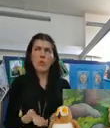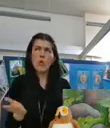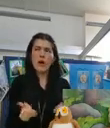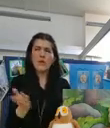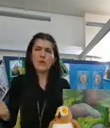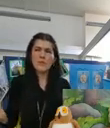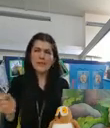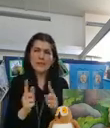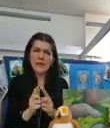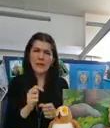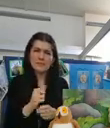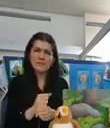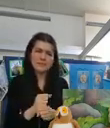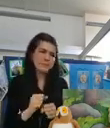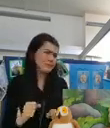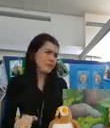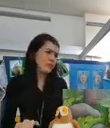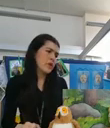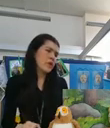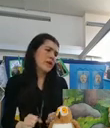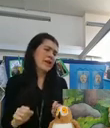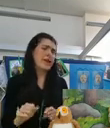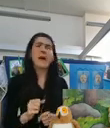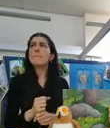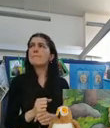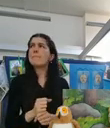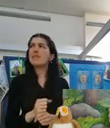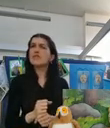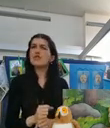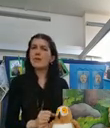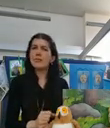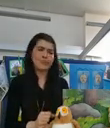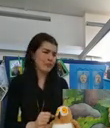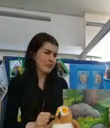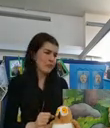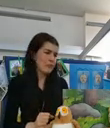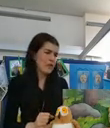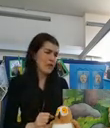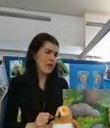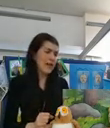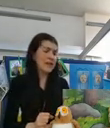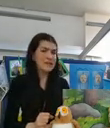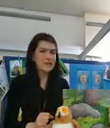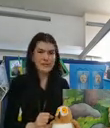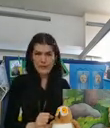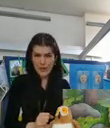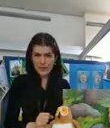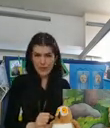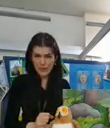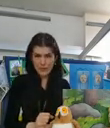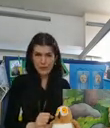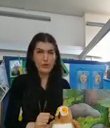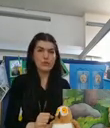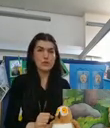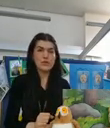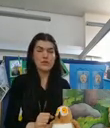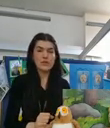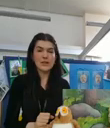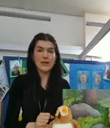"Where are you meeting him?" "Here, by the stream. And his favourite food